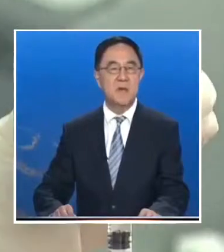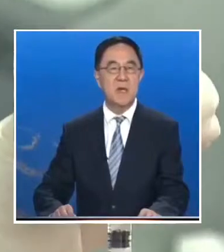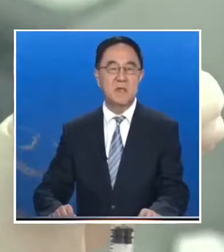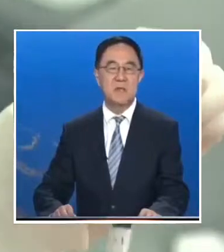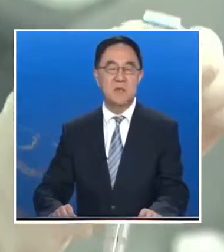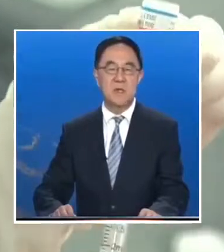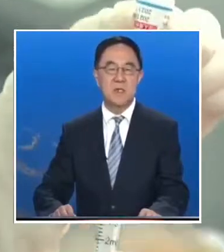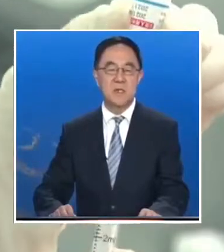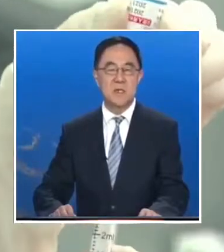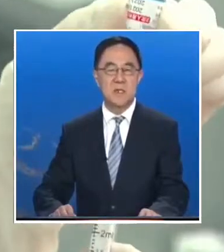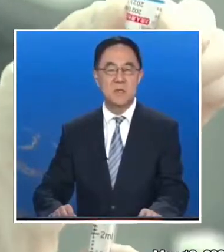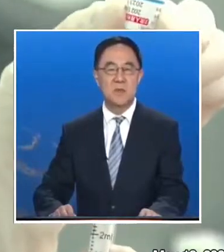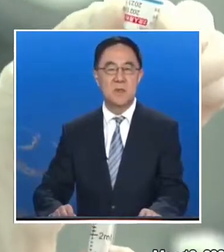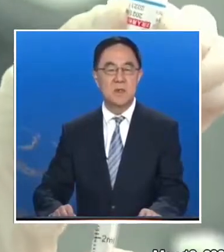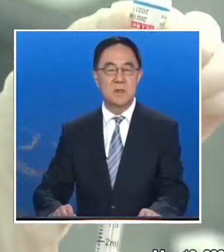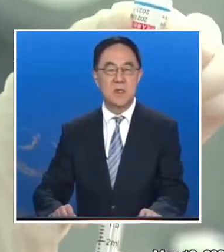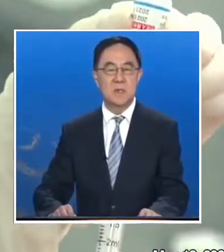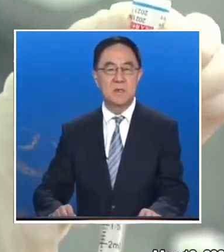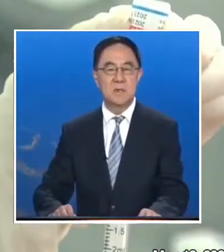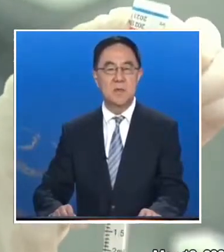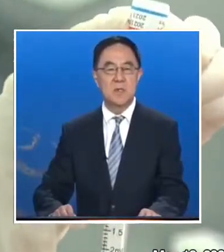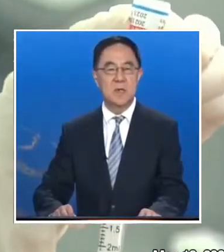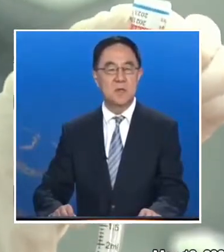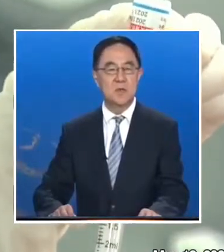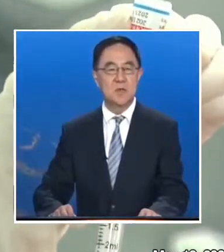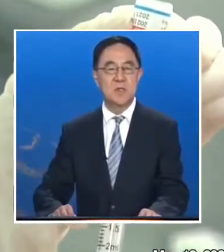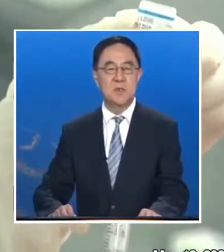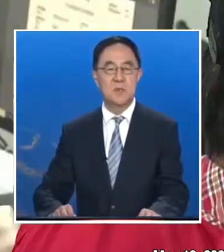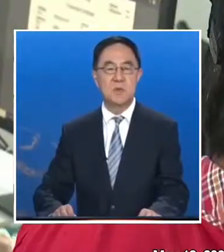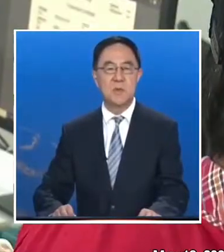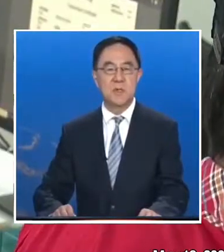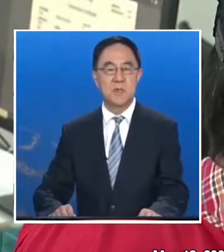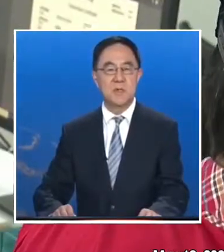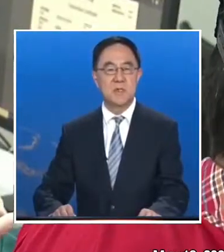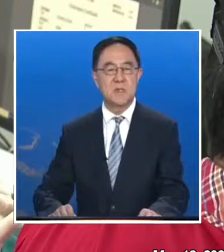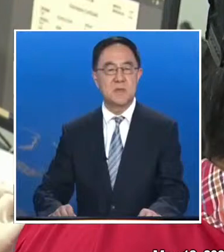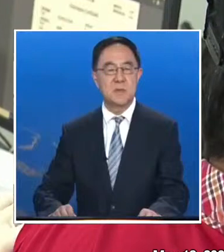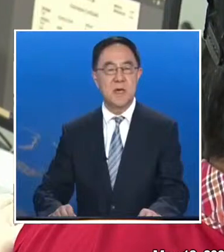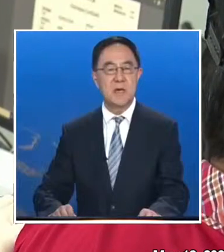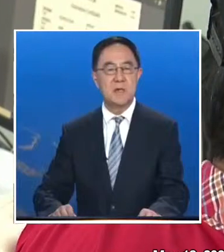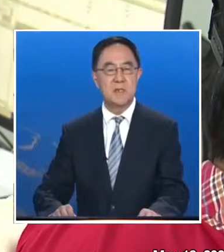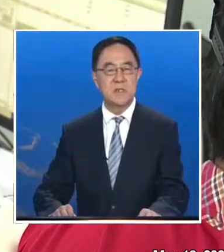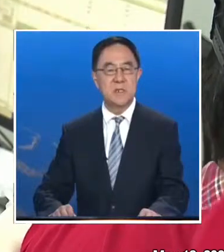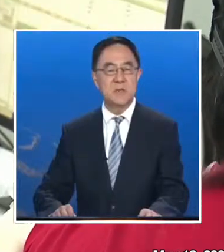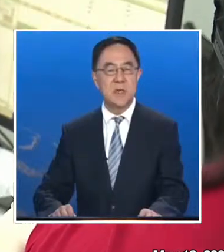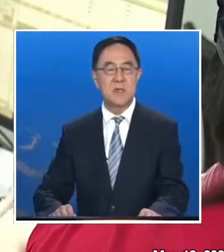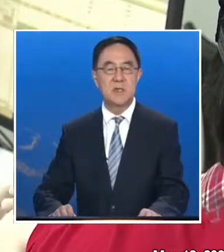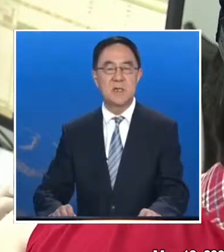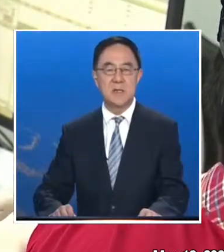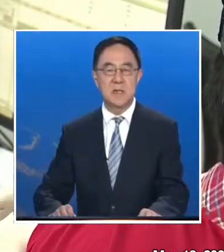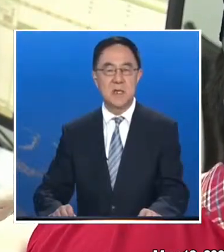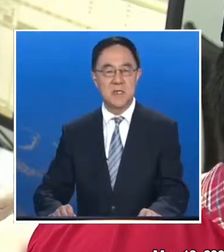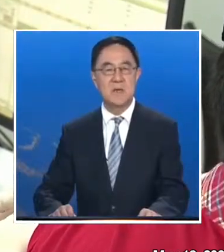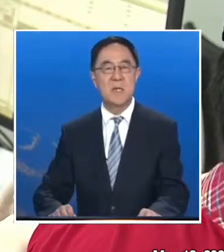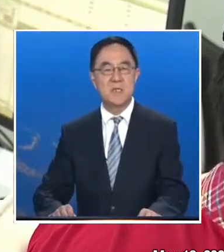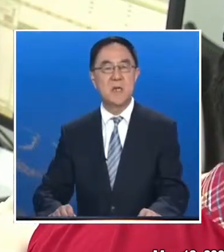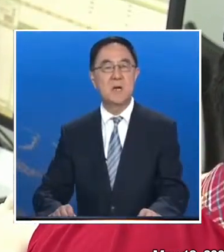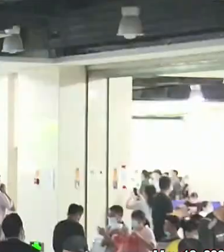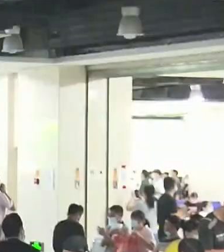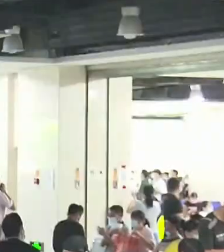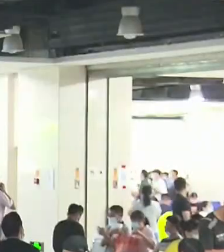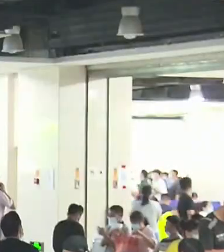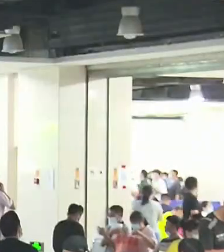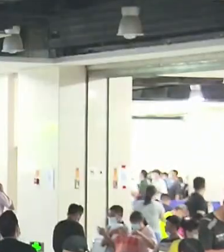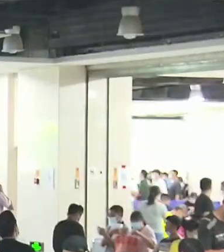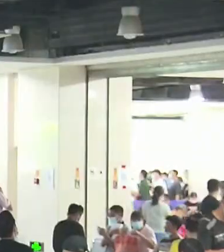China's already set a world record by administering some 12 to 13 million shots a day. And if we have enough supplies, it's even possible to hand out 20 million daily